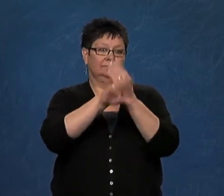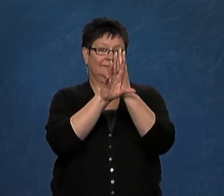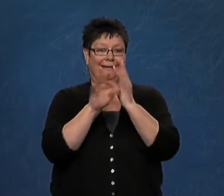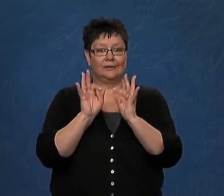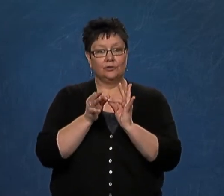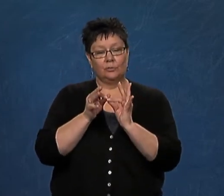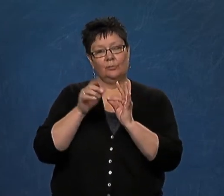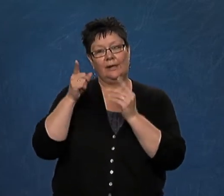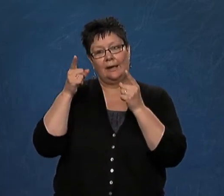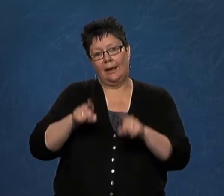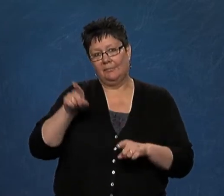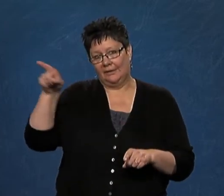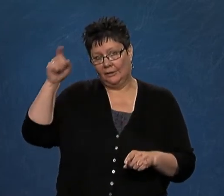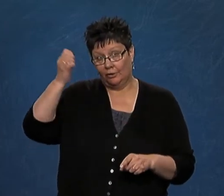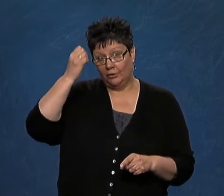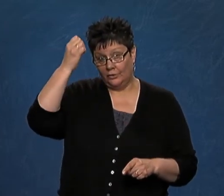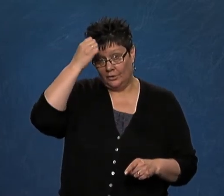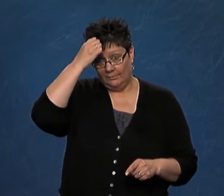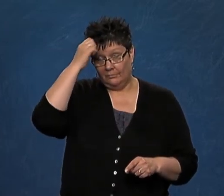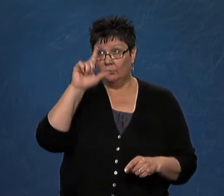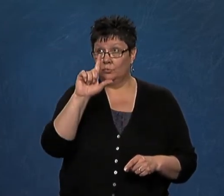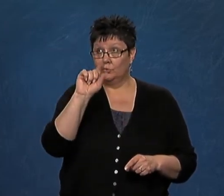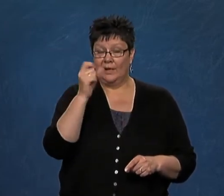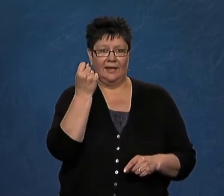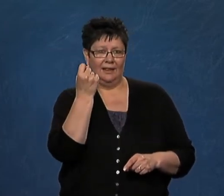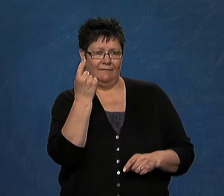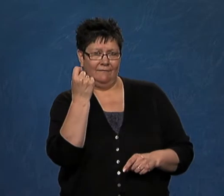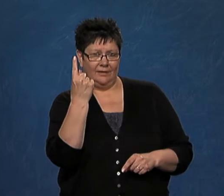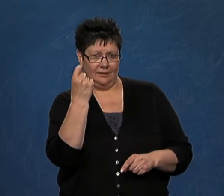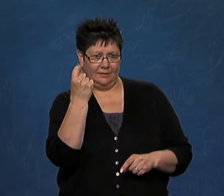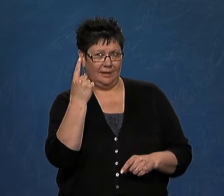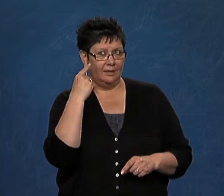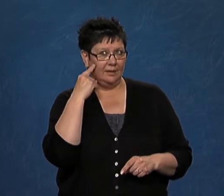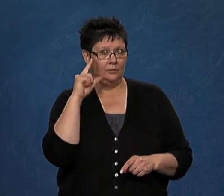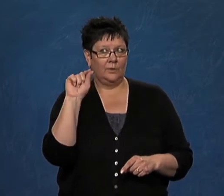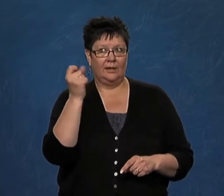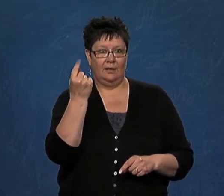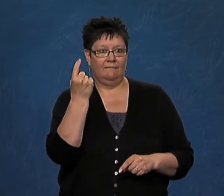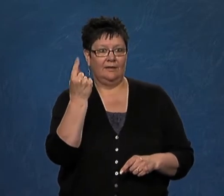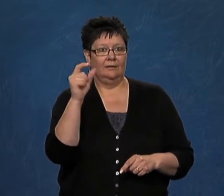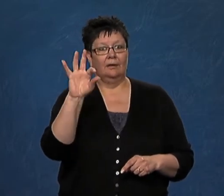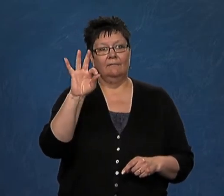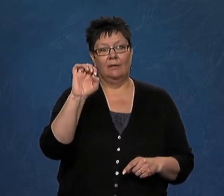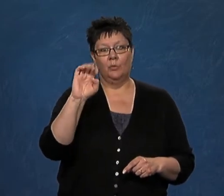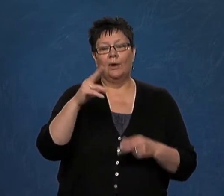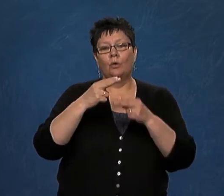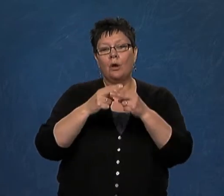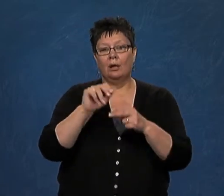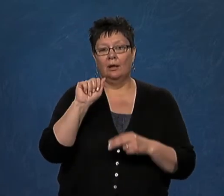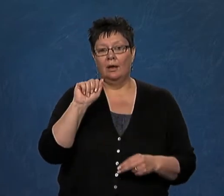Conference for Video Remote Interpreting in Europe for 2011.